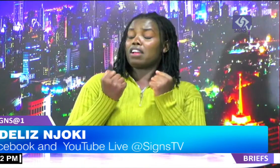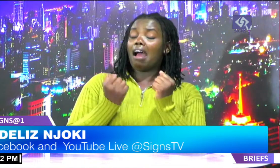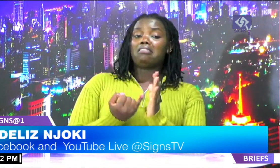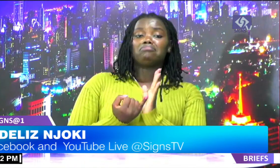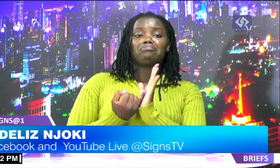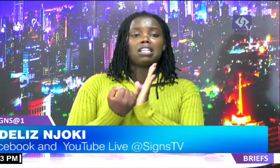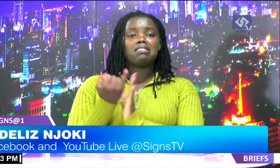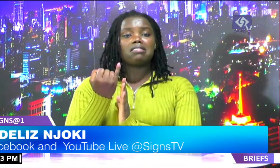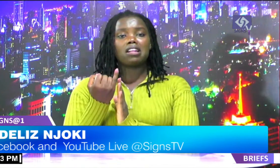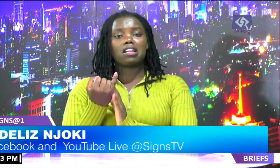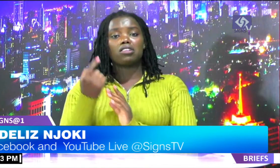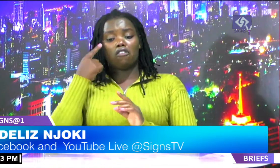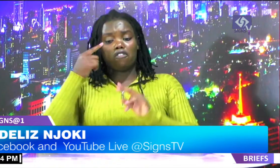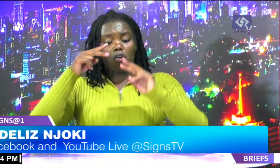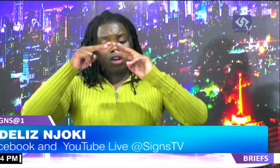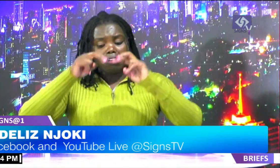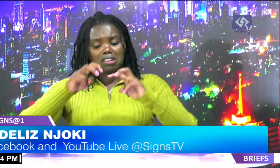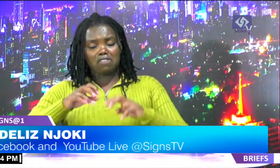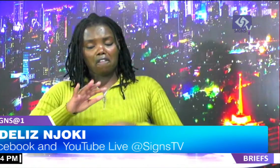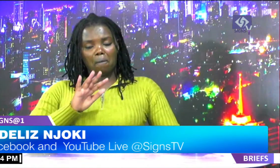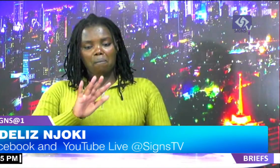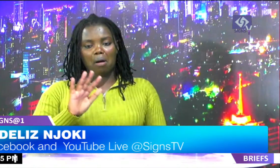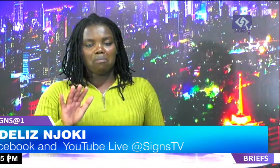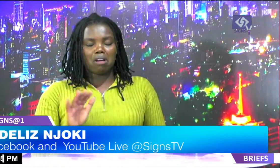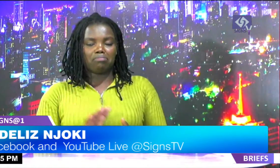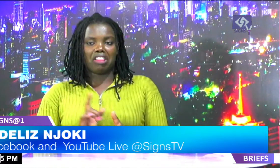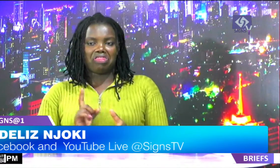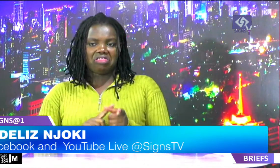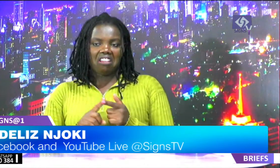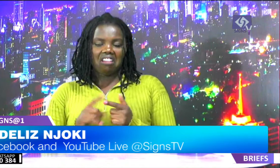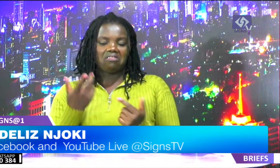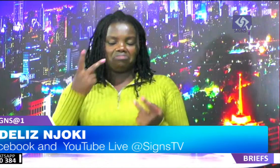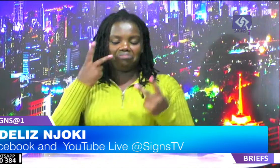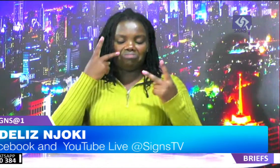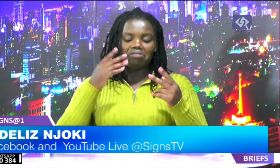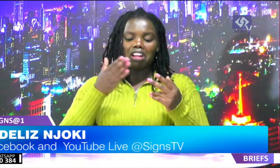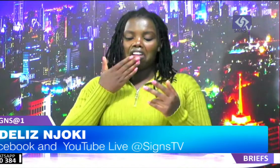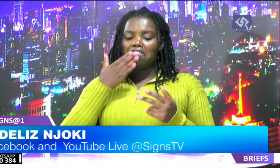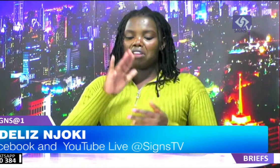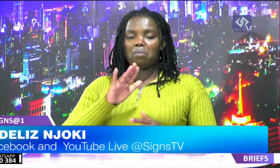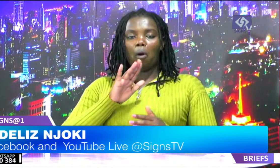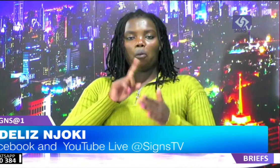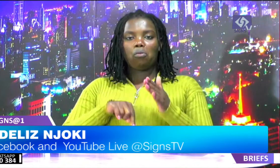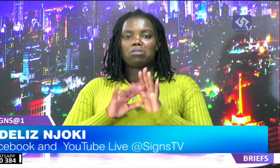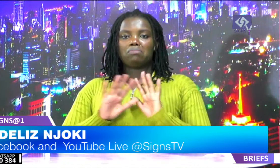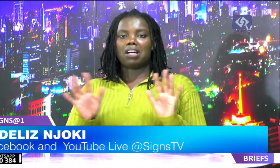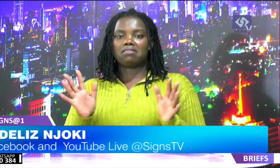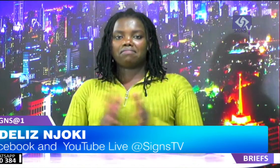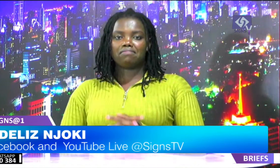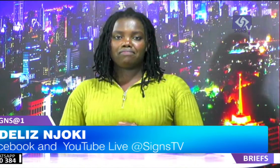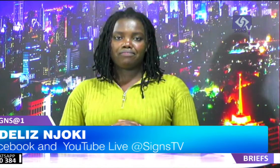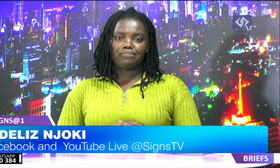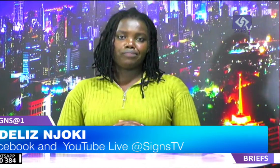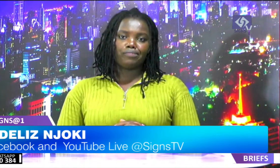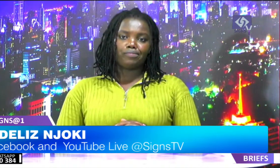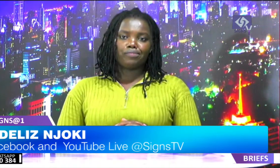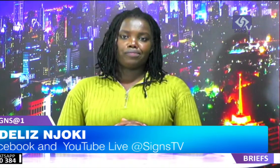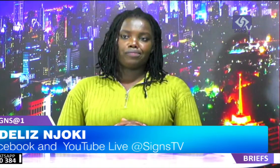statement, the EACC said the suspensions are an attempt to safeguard the integrity